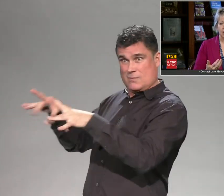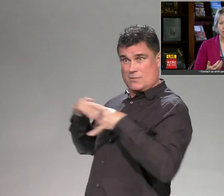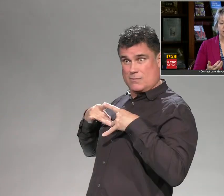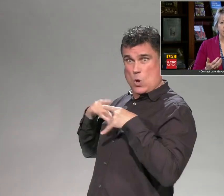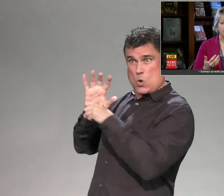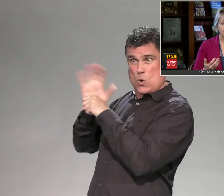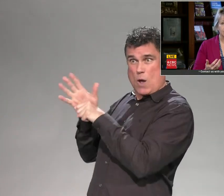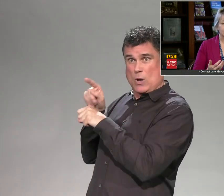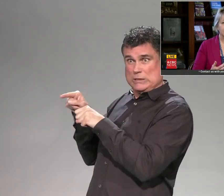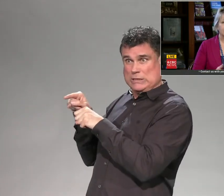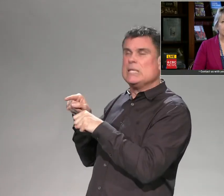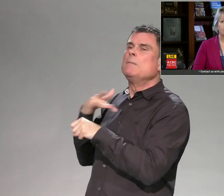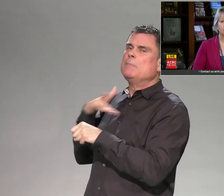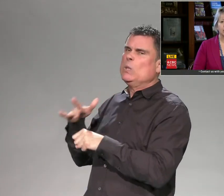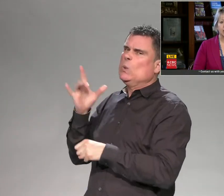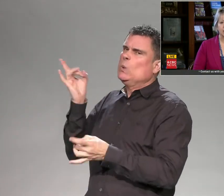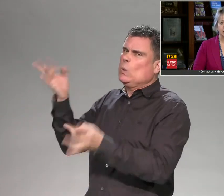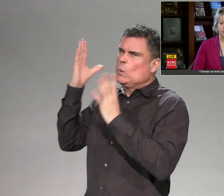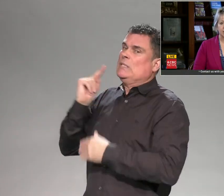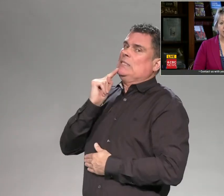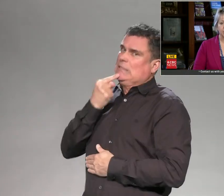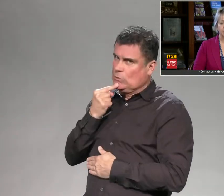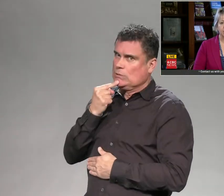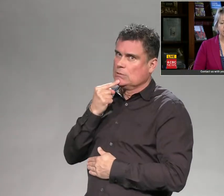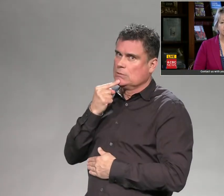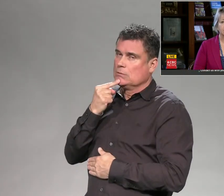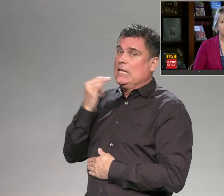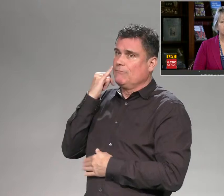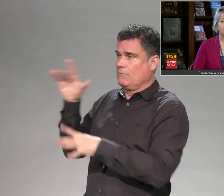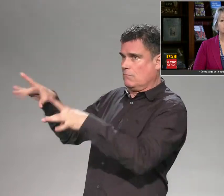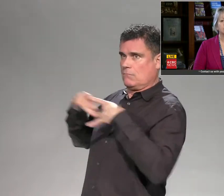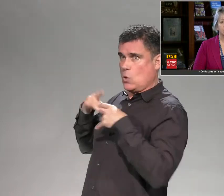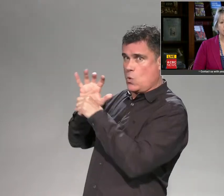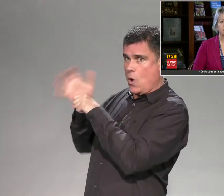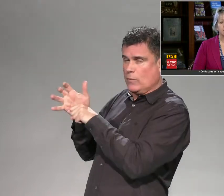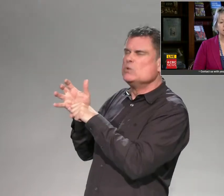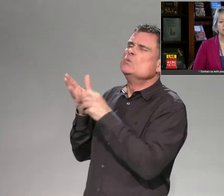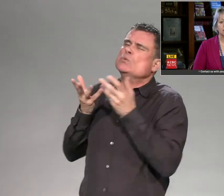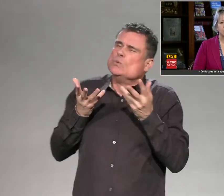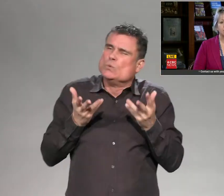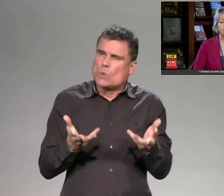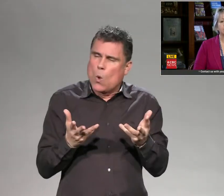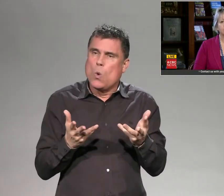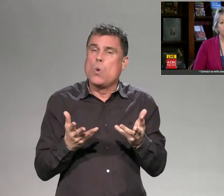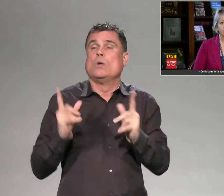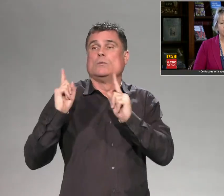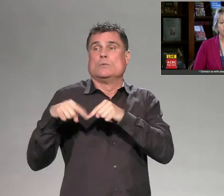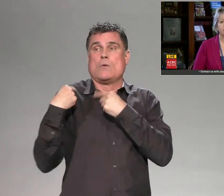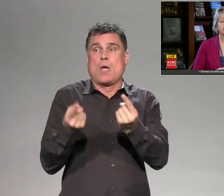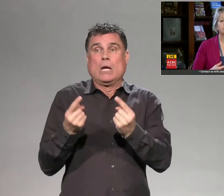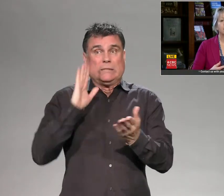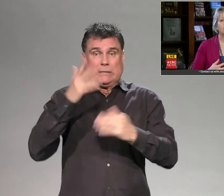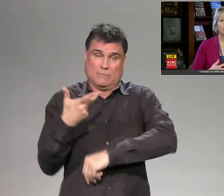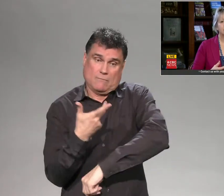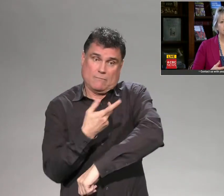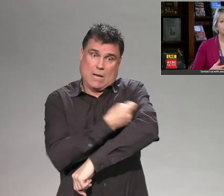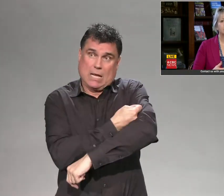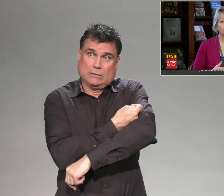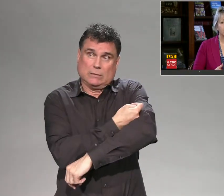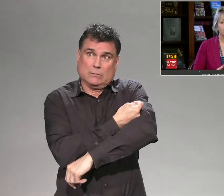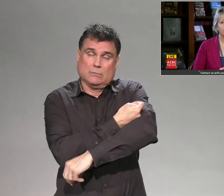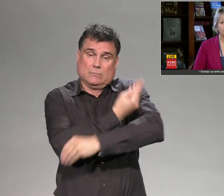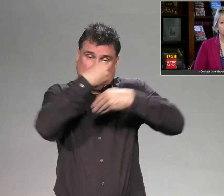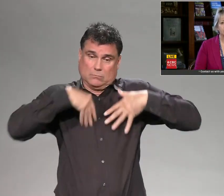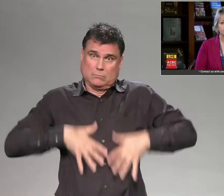that we have in Canada, looking at the data that we've seen, is the answer is yes. They're safe and they're effective, and it's best